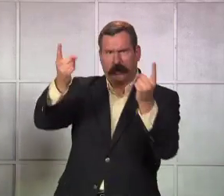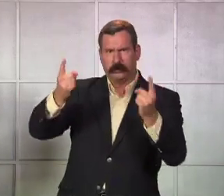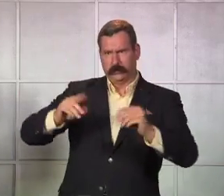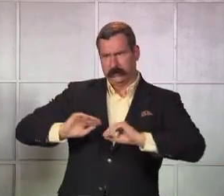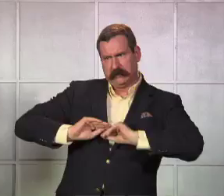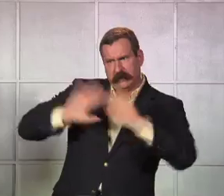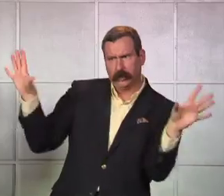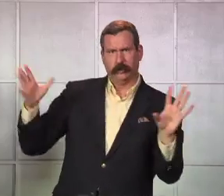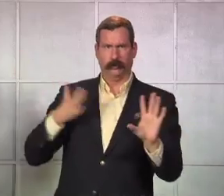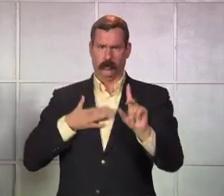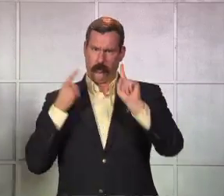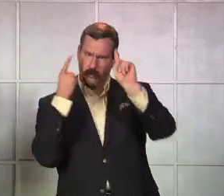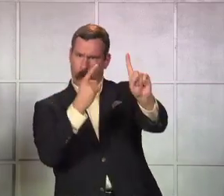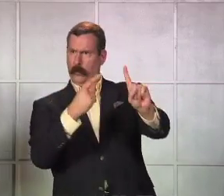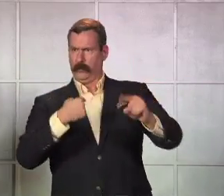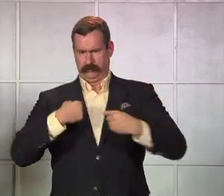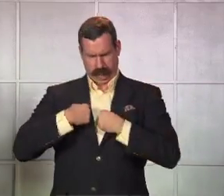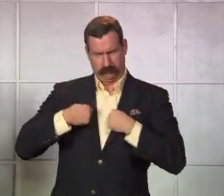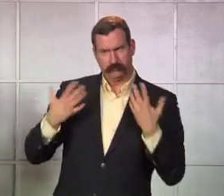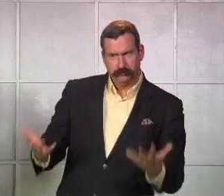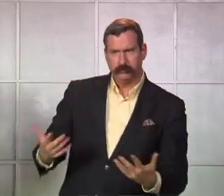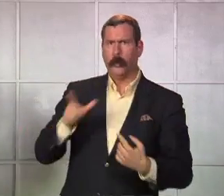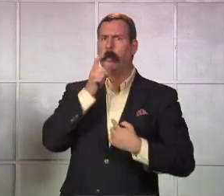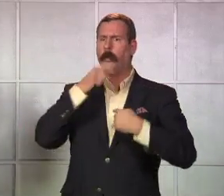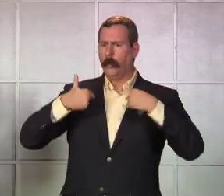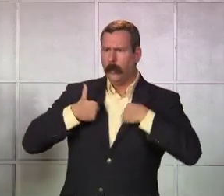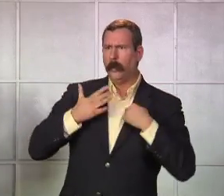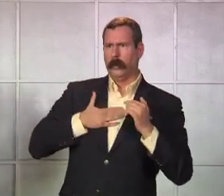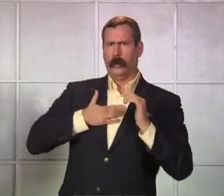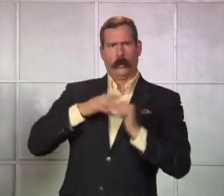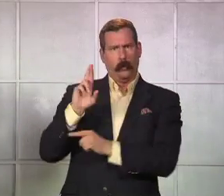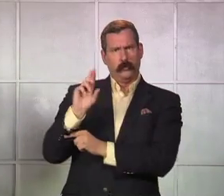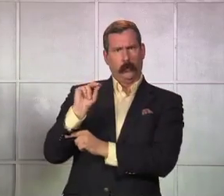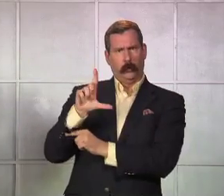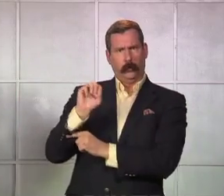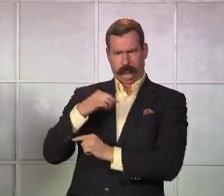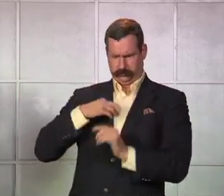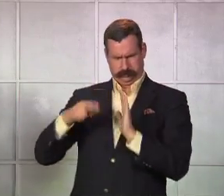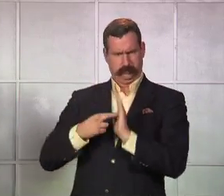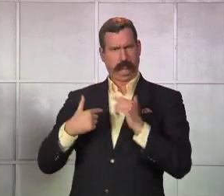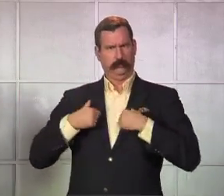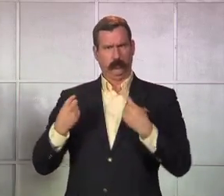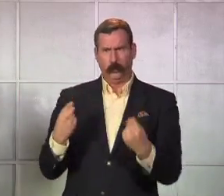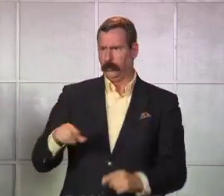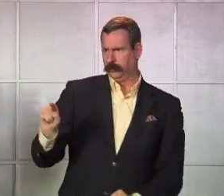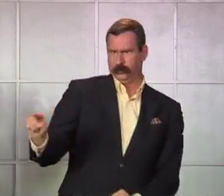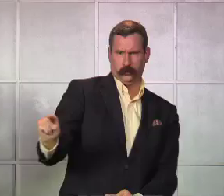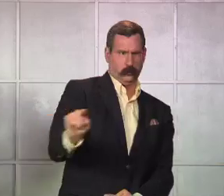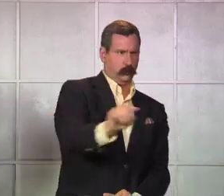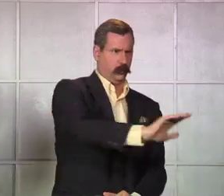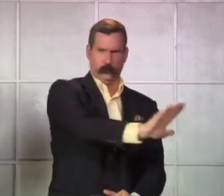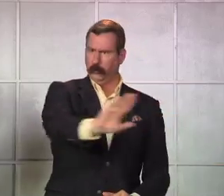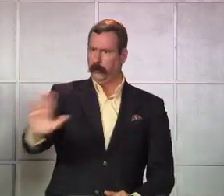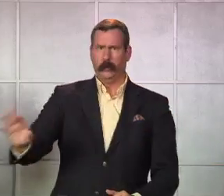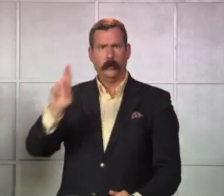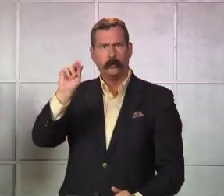everyone in your group. You must have good relationships with people, and those within the group must clearly understand your